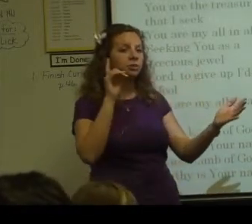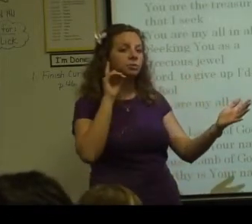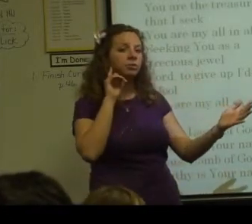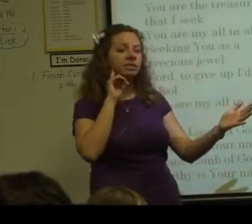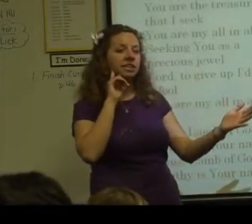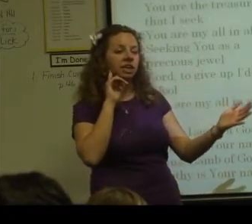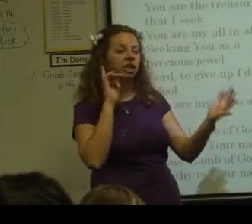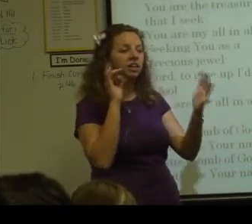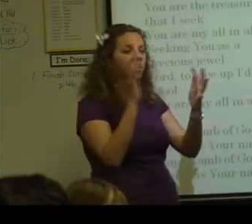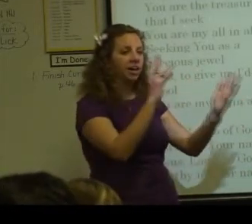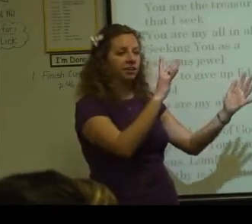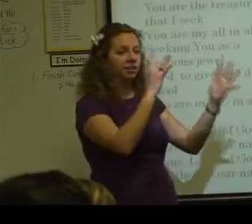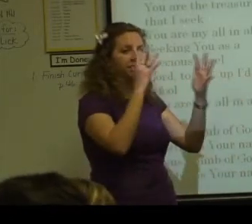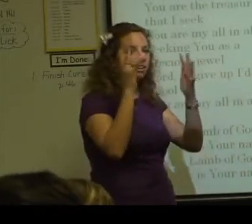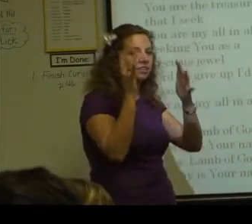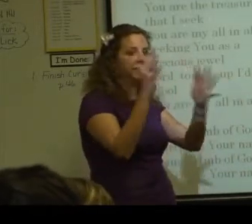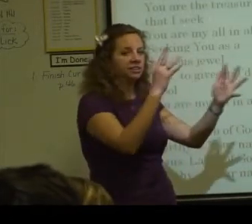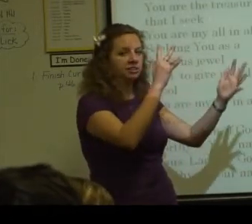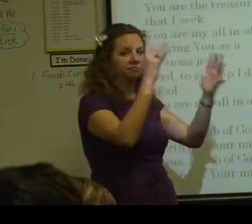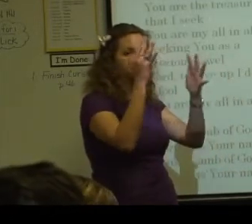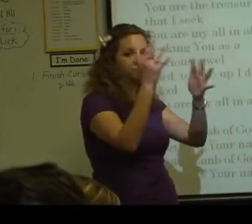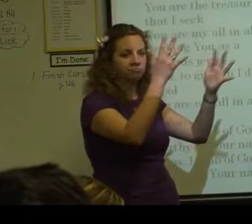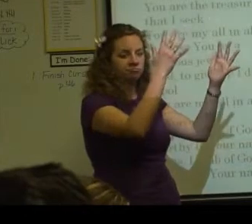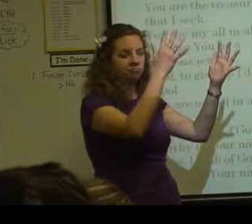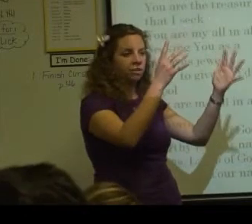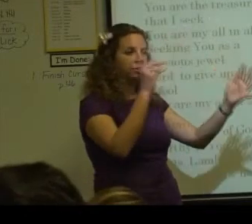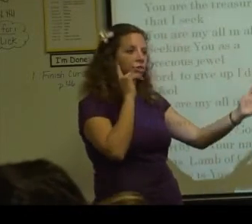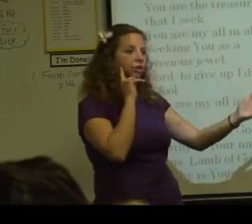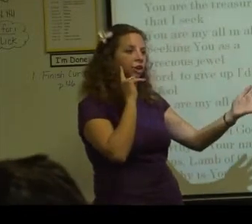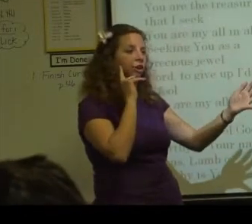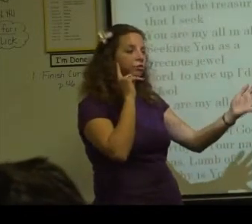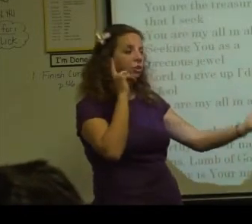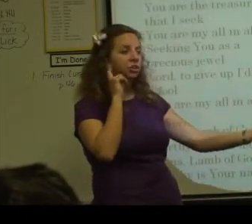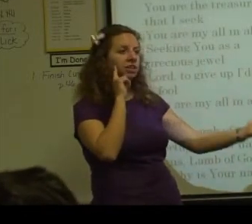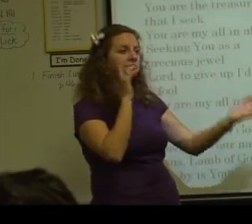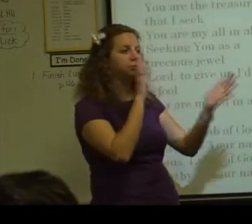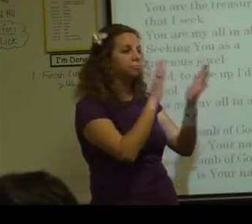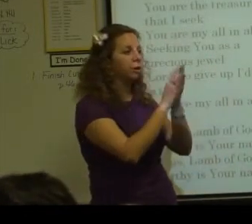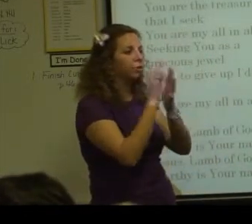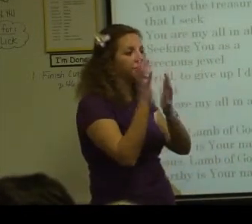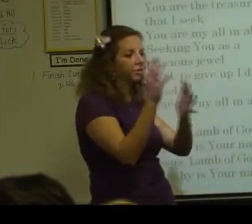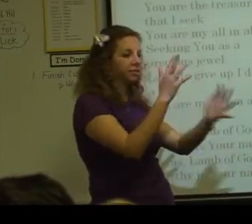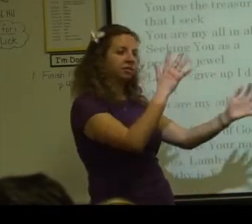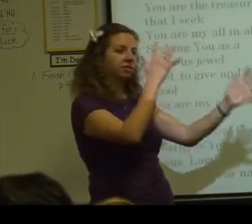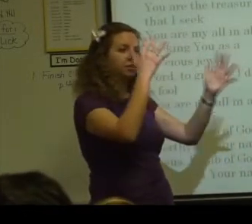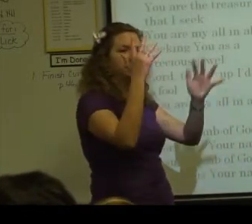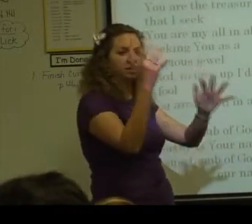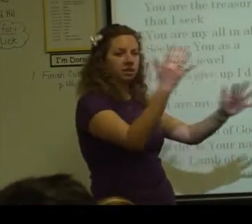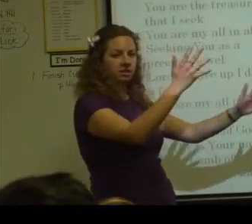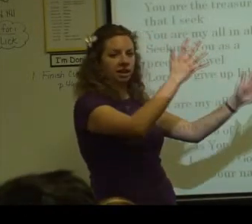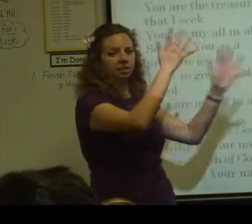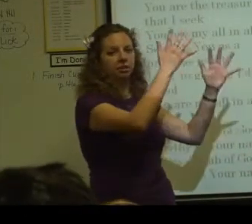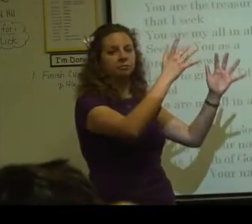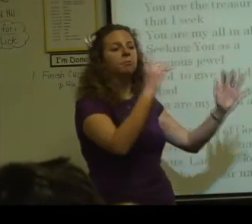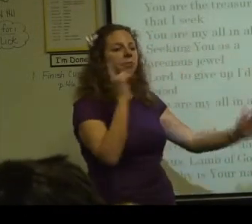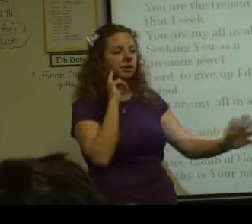really cool is here and then like this. So you can go. So you could even do both, like together. But